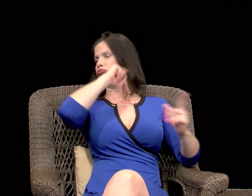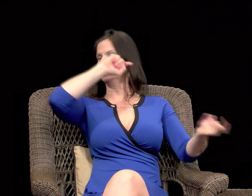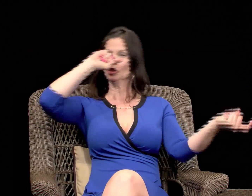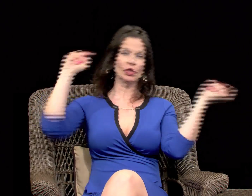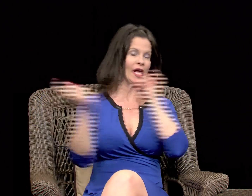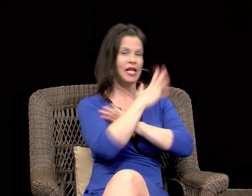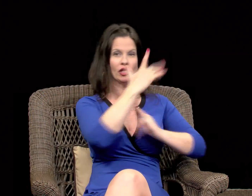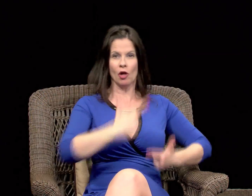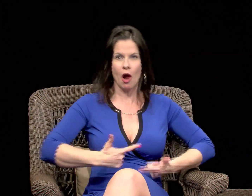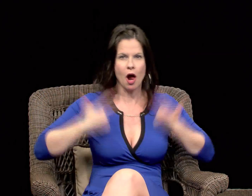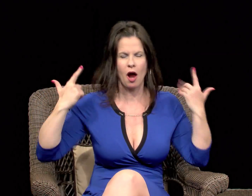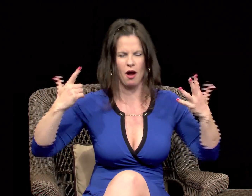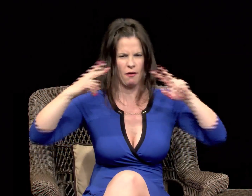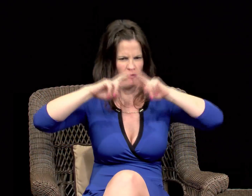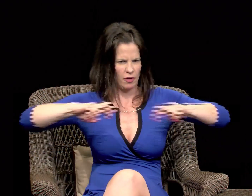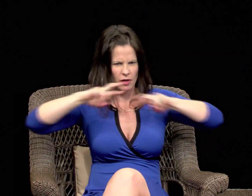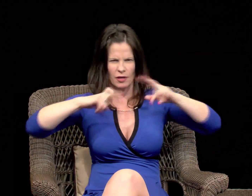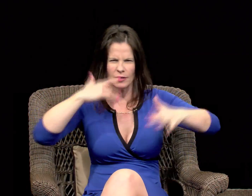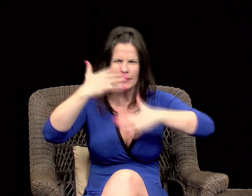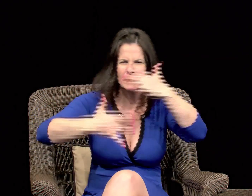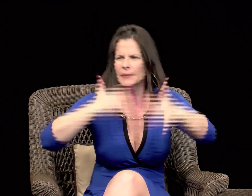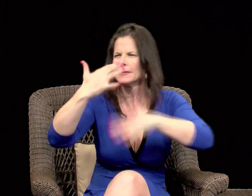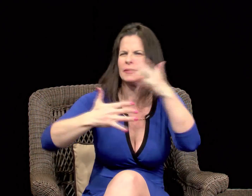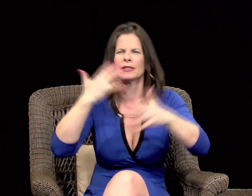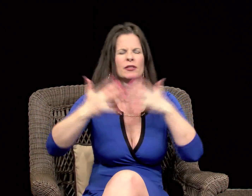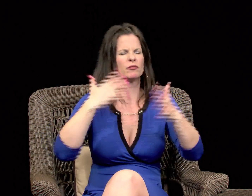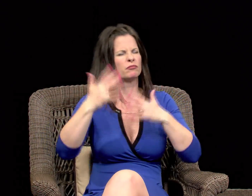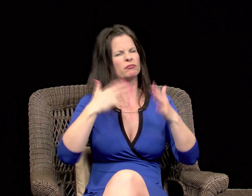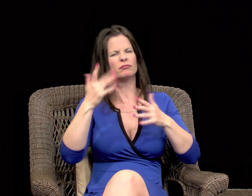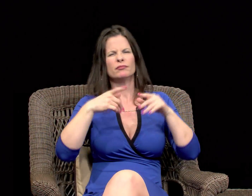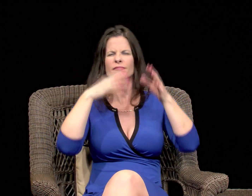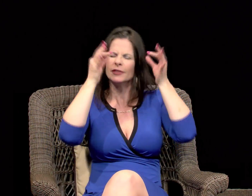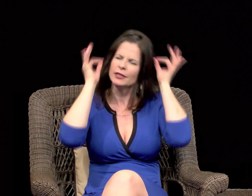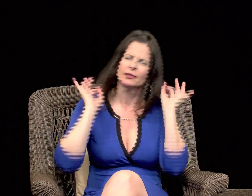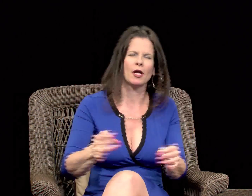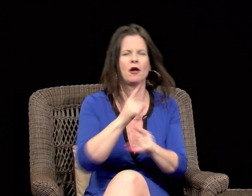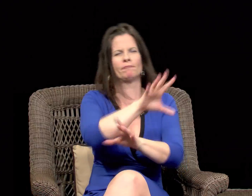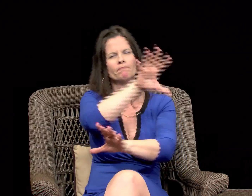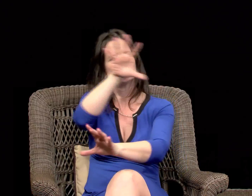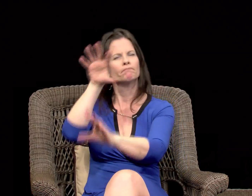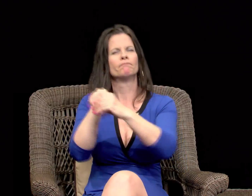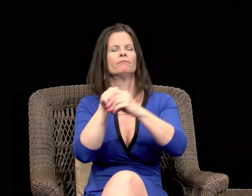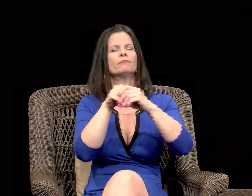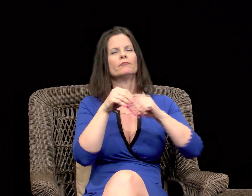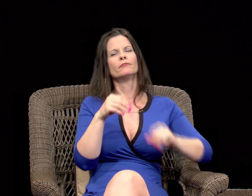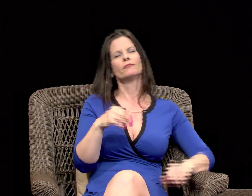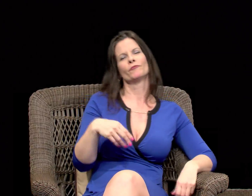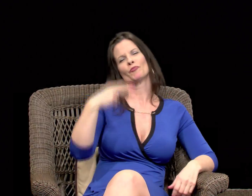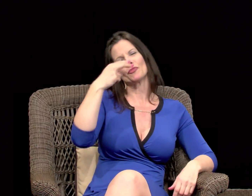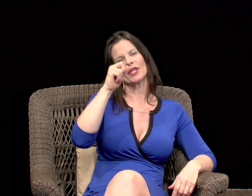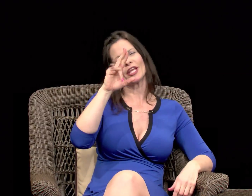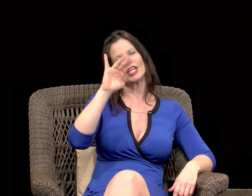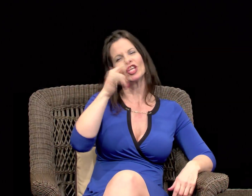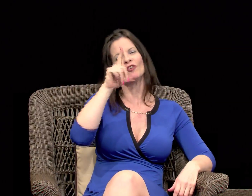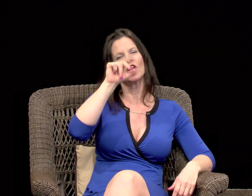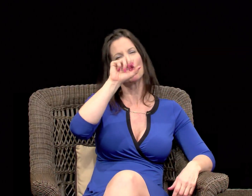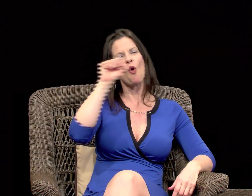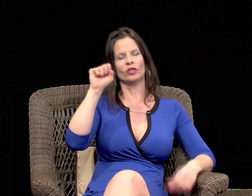19. And that finding changed her life. She did some research into American Sign Language,